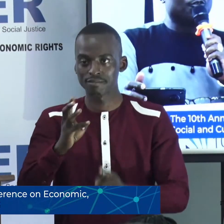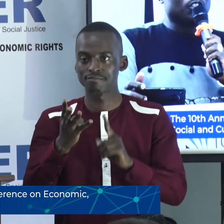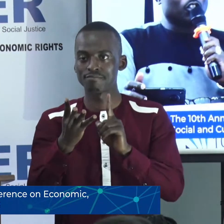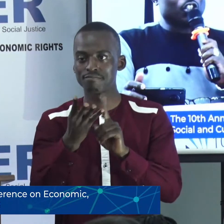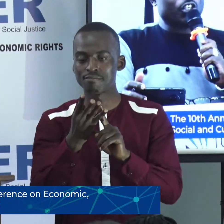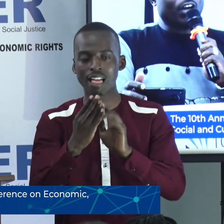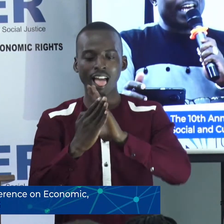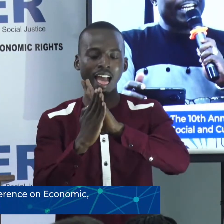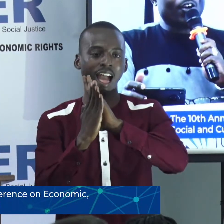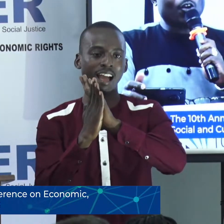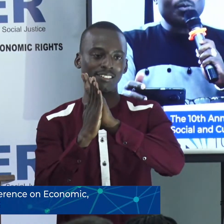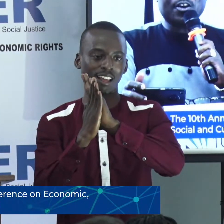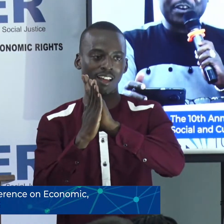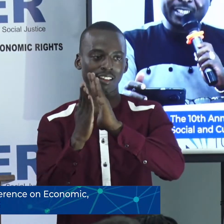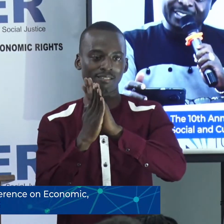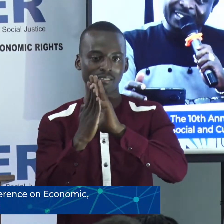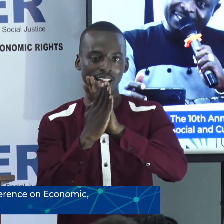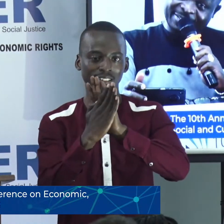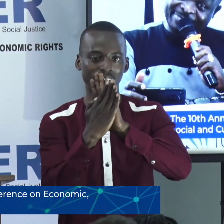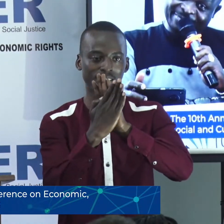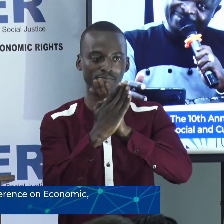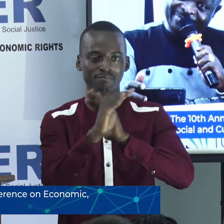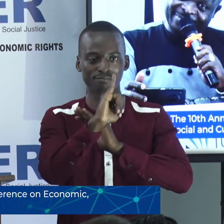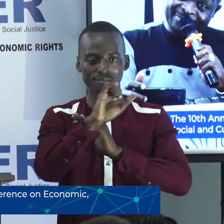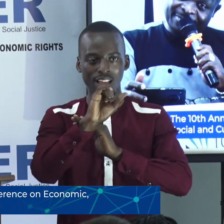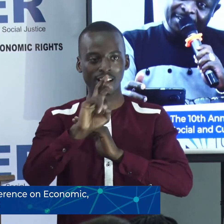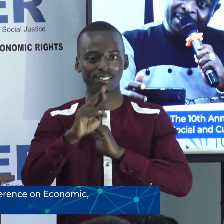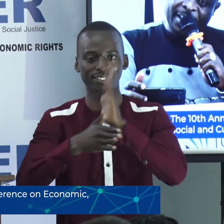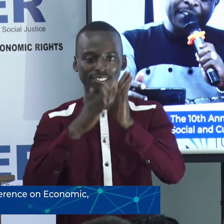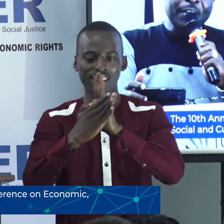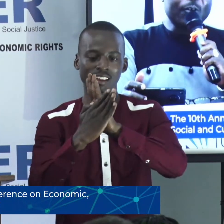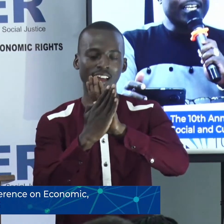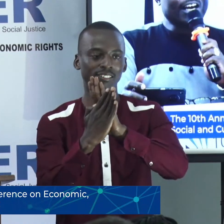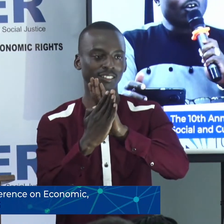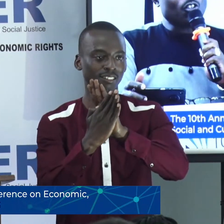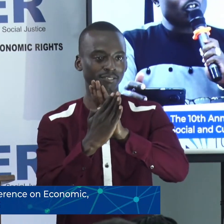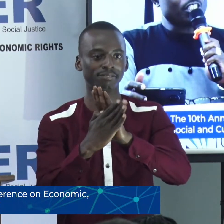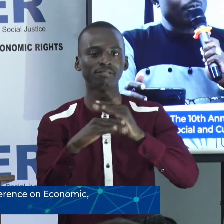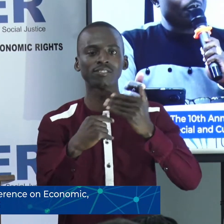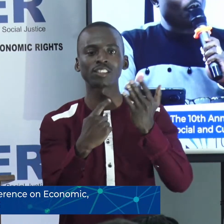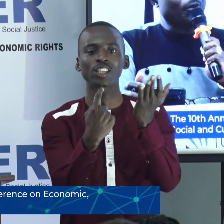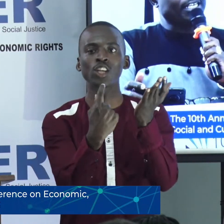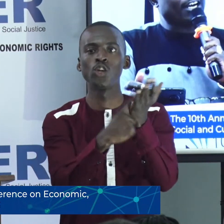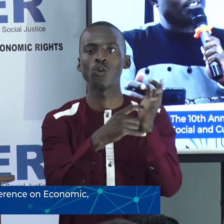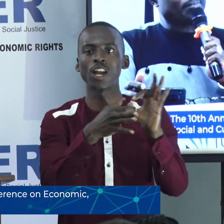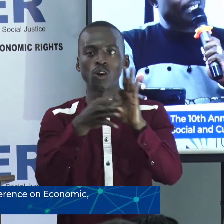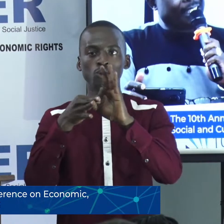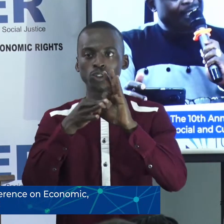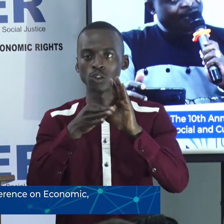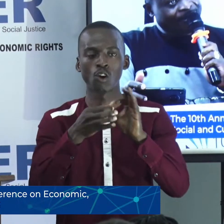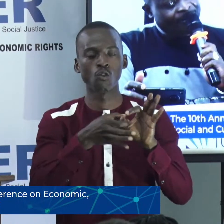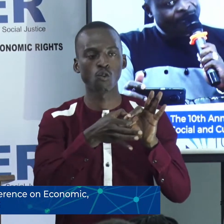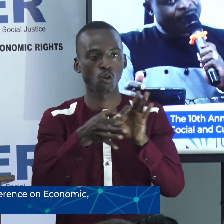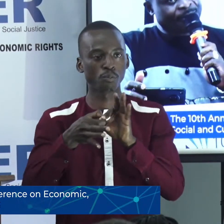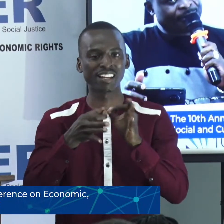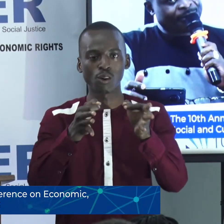Initiative for Social and Economic Rights, the Uganda Consortium for Corporate Accountability,